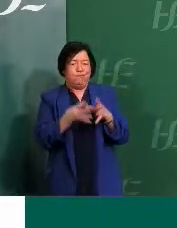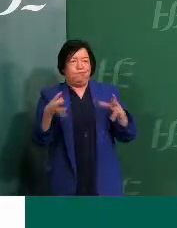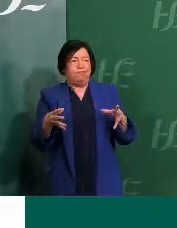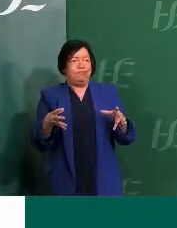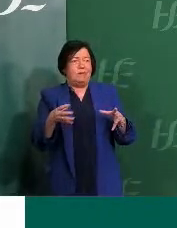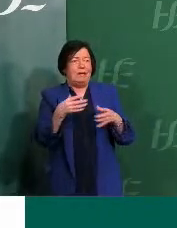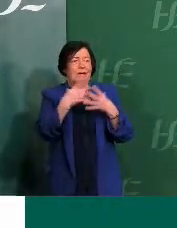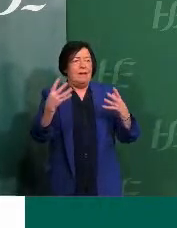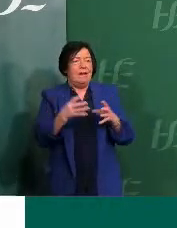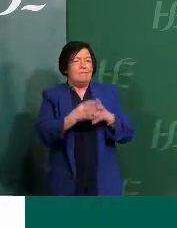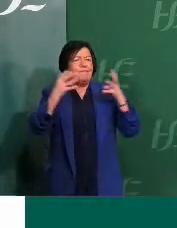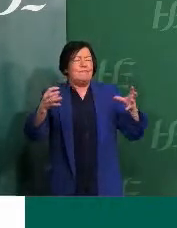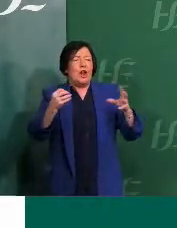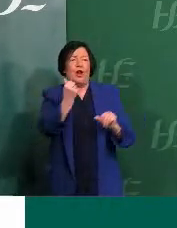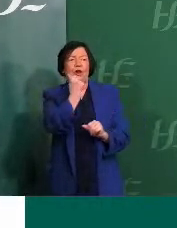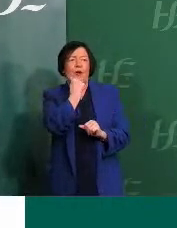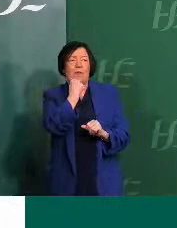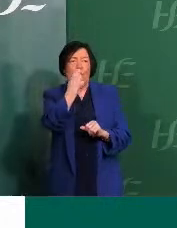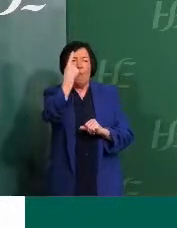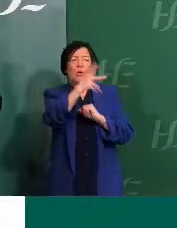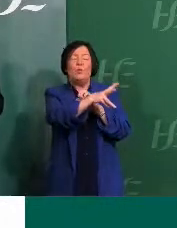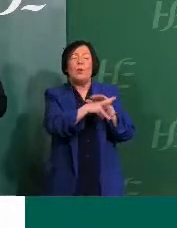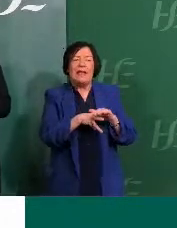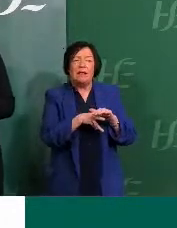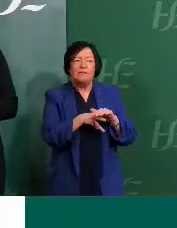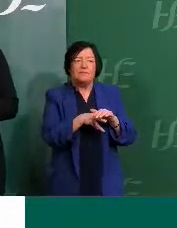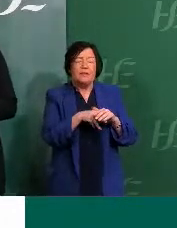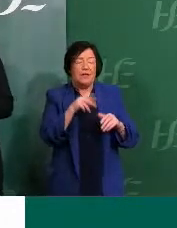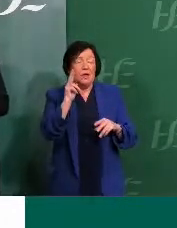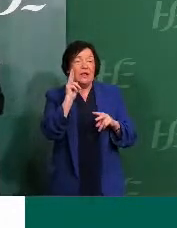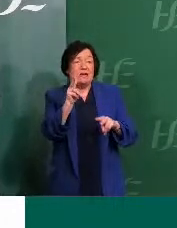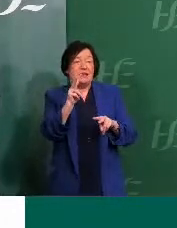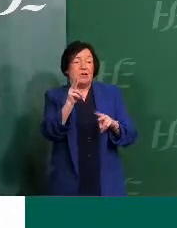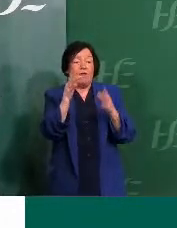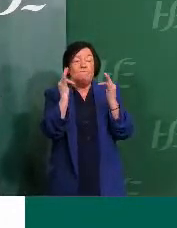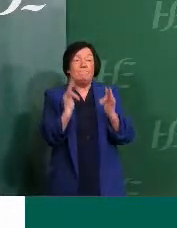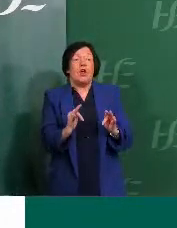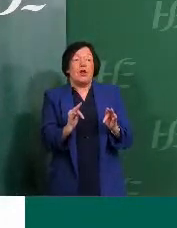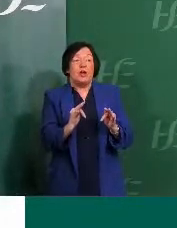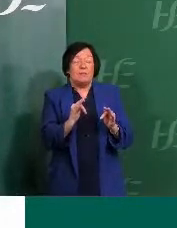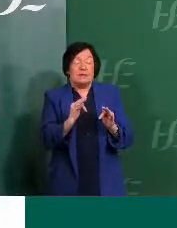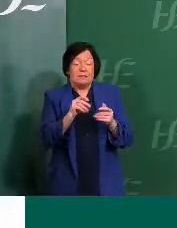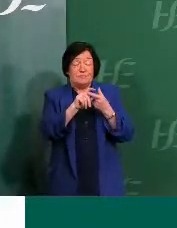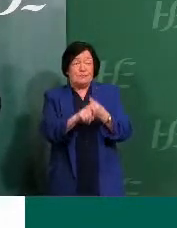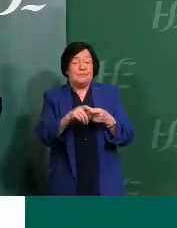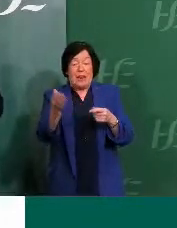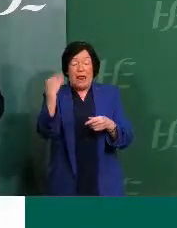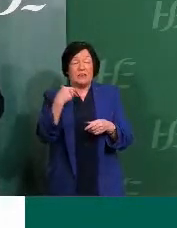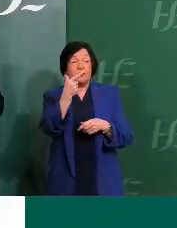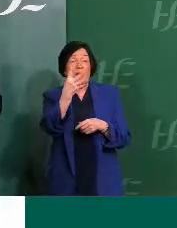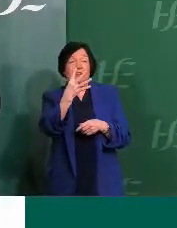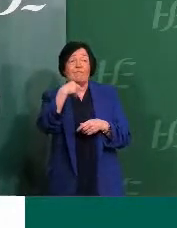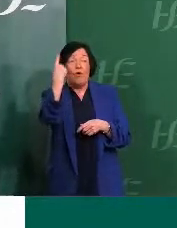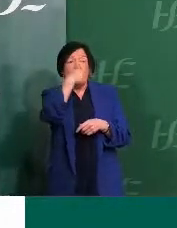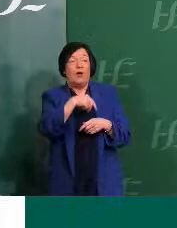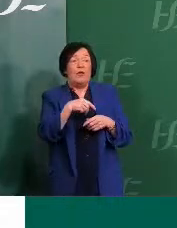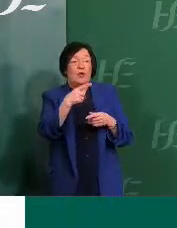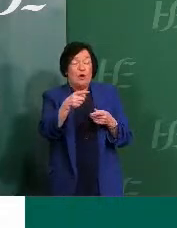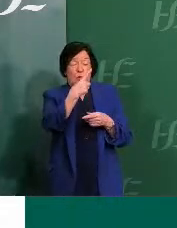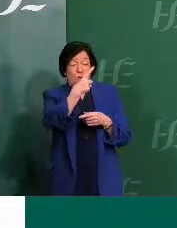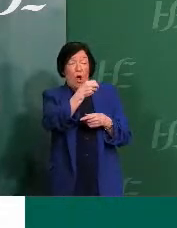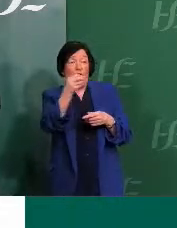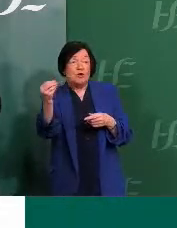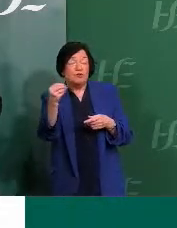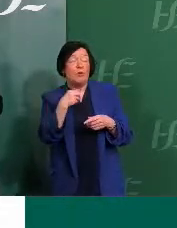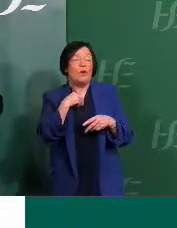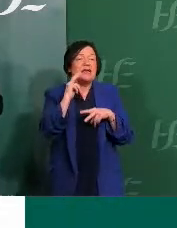Very significant climb in just a week. And we can see the confirmed admissions in the past 24 hours at 100.